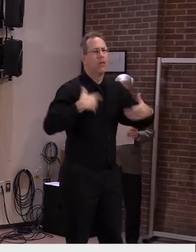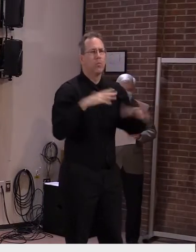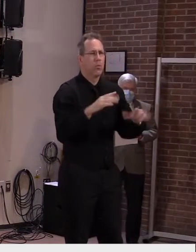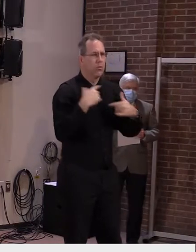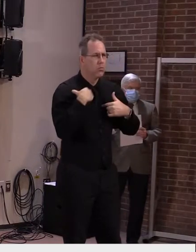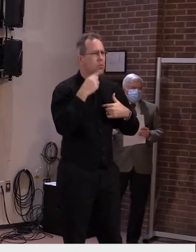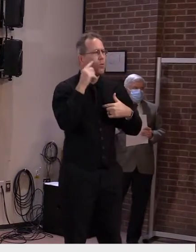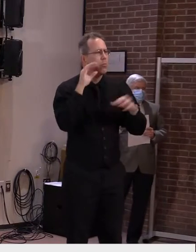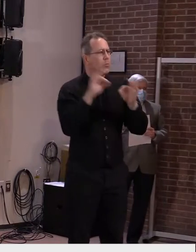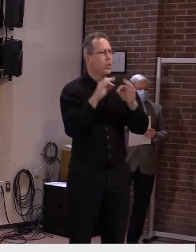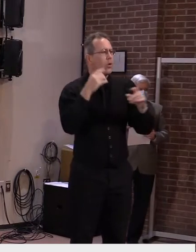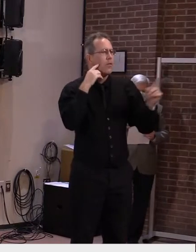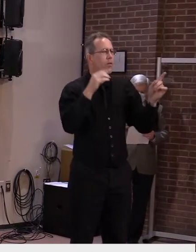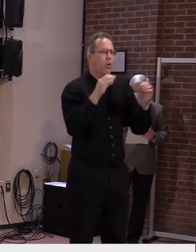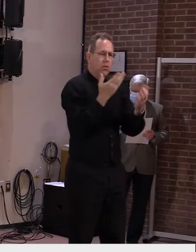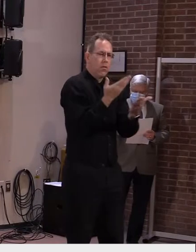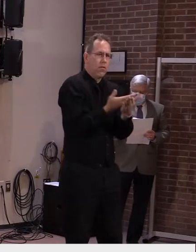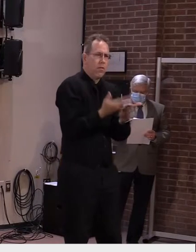do know.